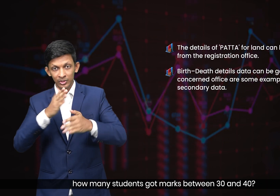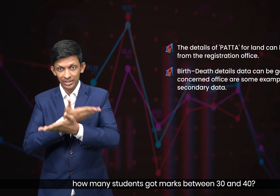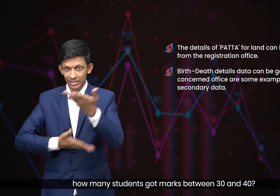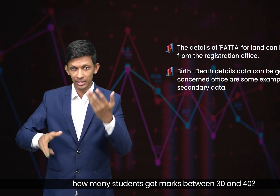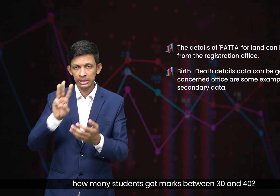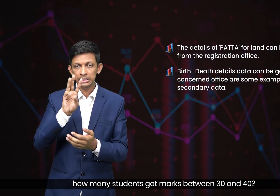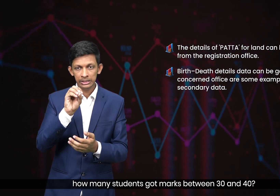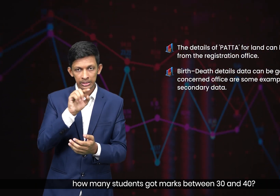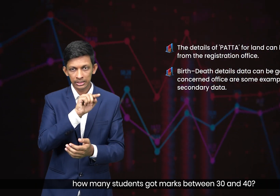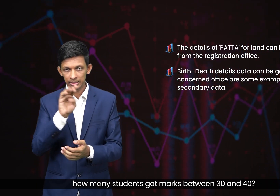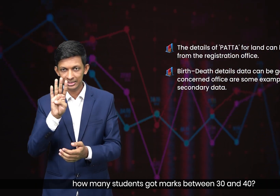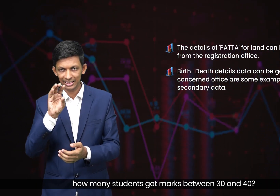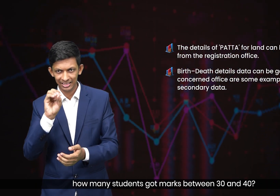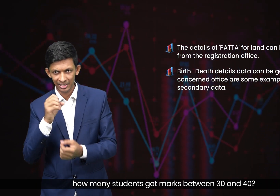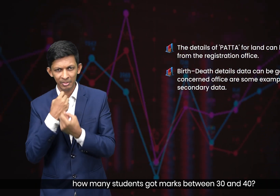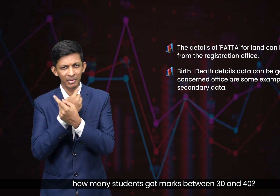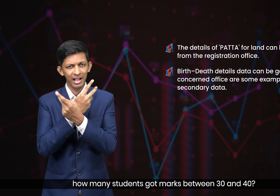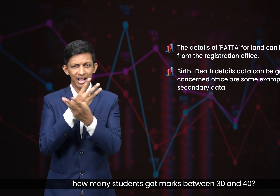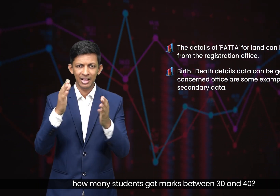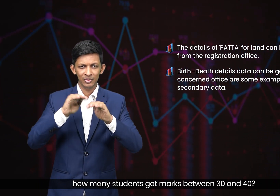How many students got marks between 30 and 40?